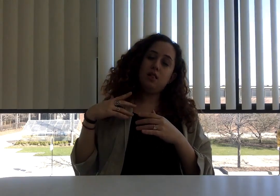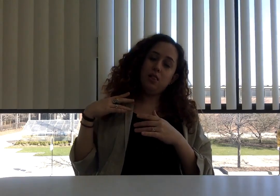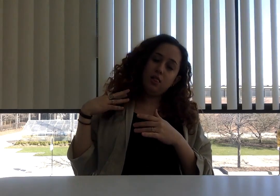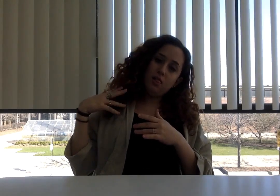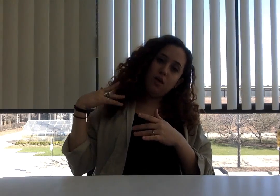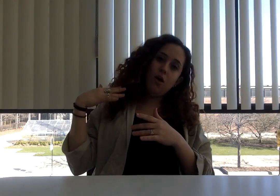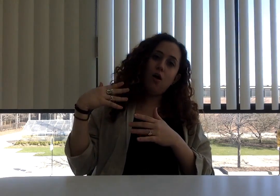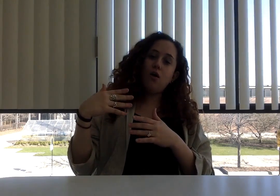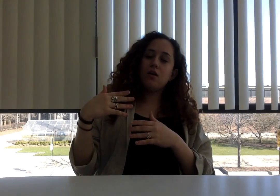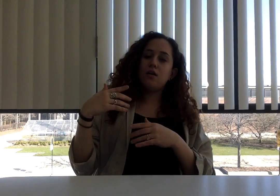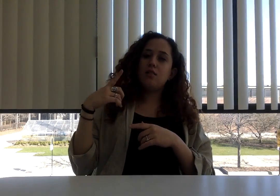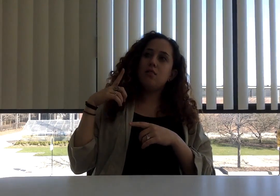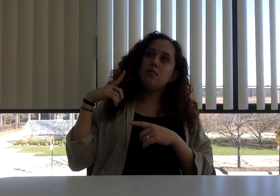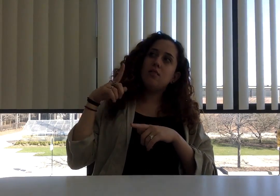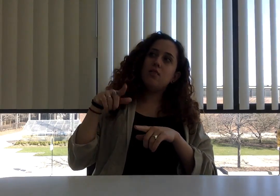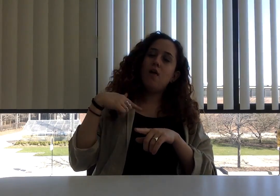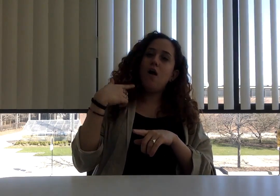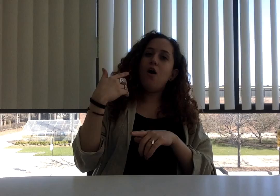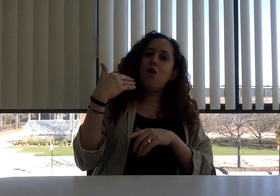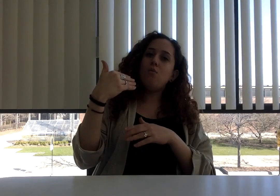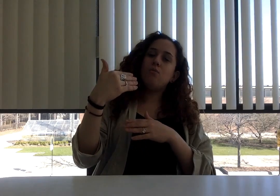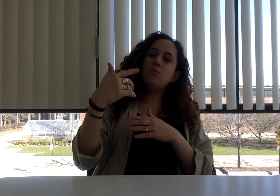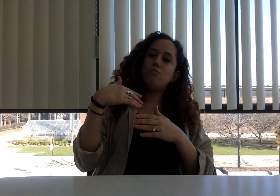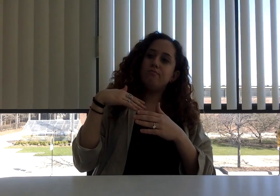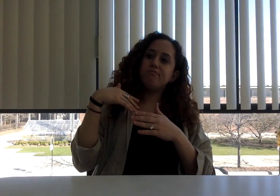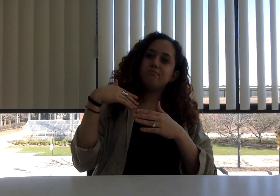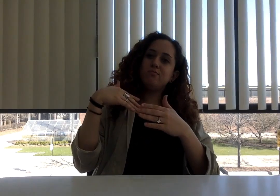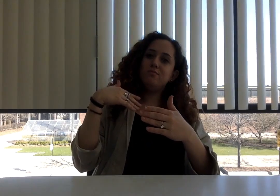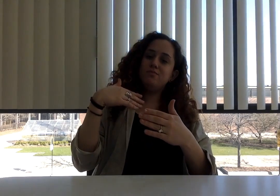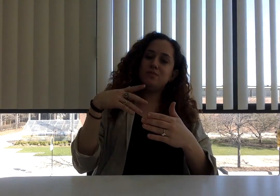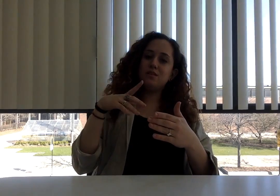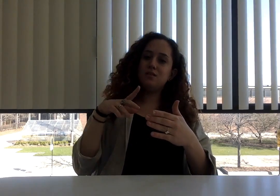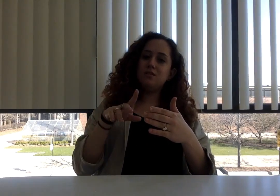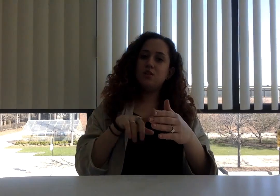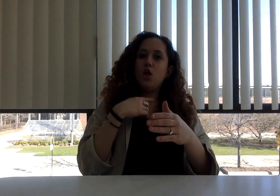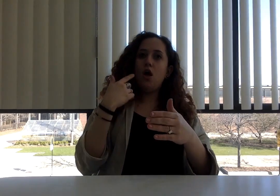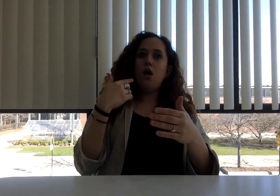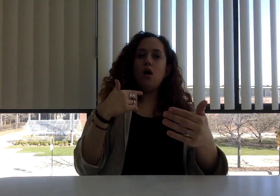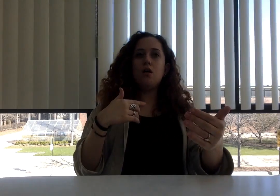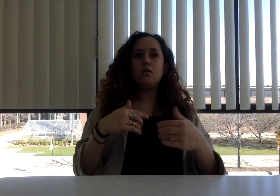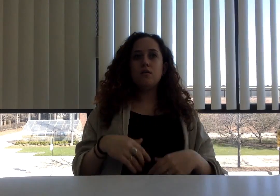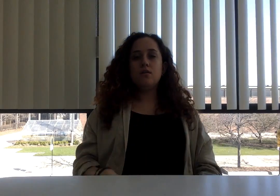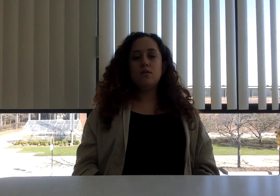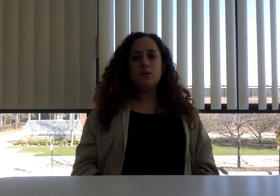on trig functions, identities, and properties. But count on the fact